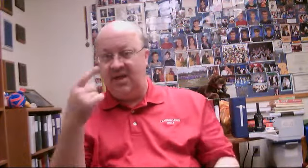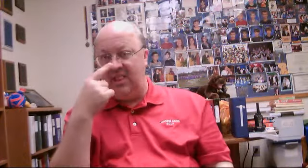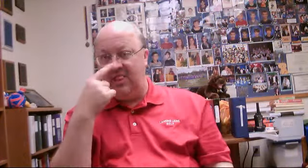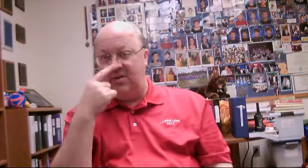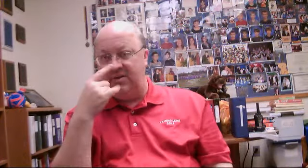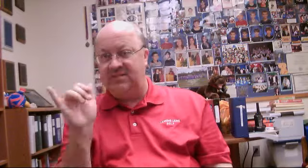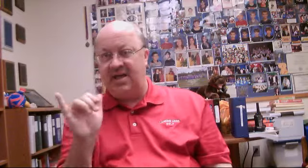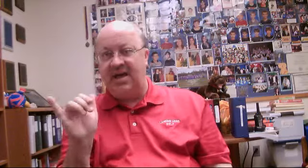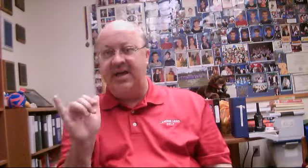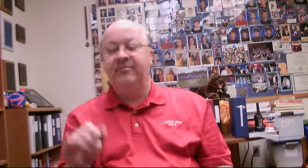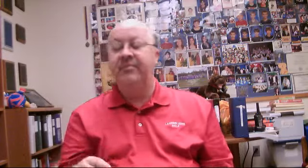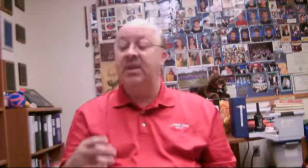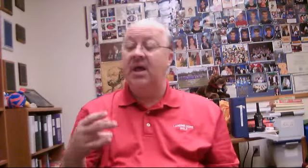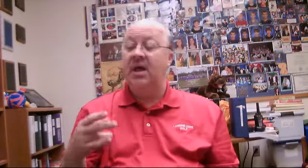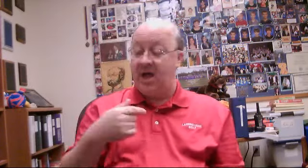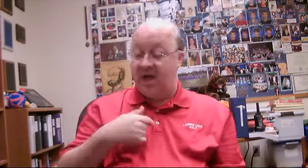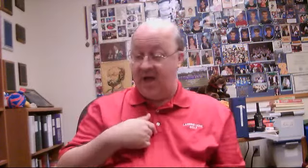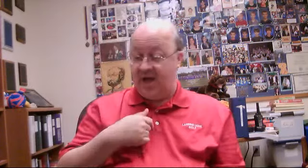and looks like